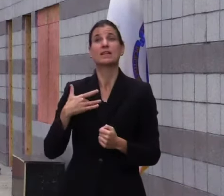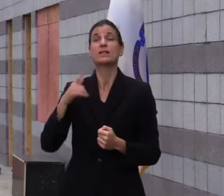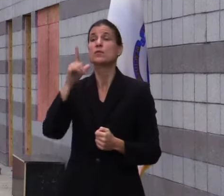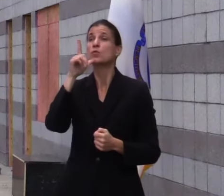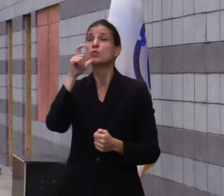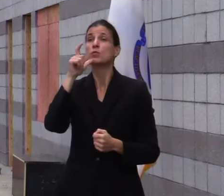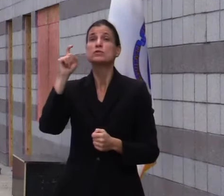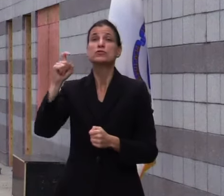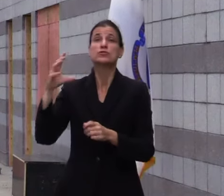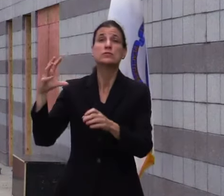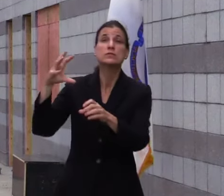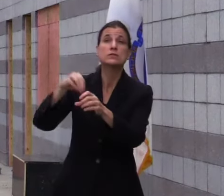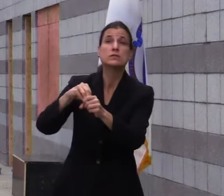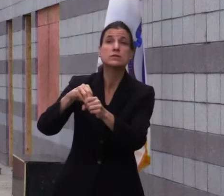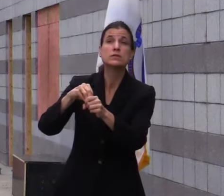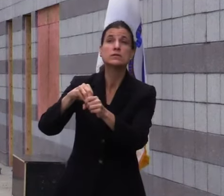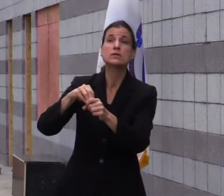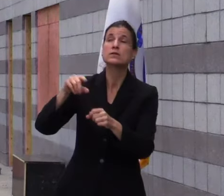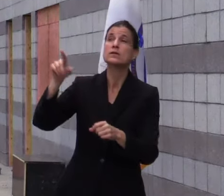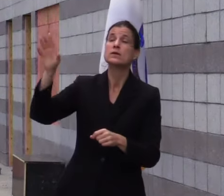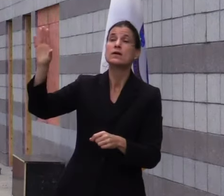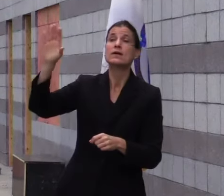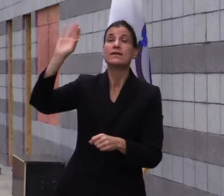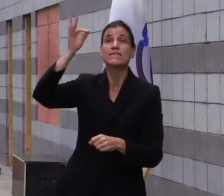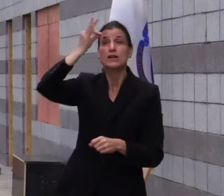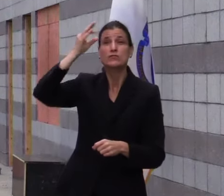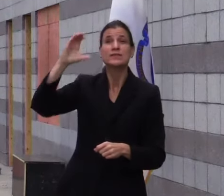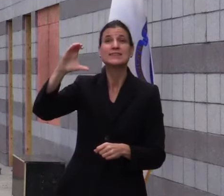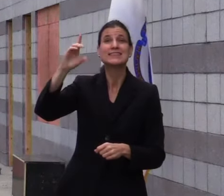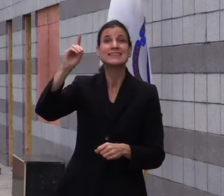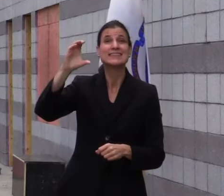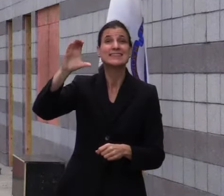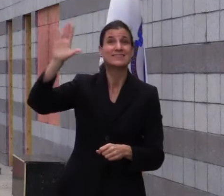that, which we agree with and support.